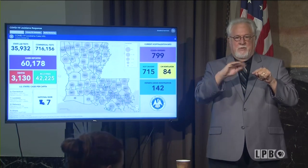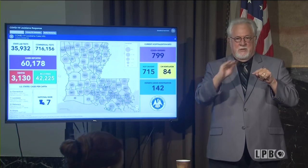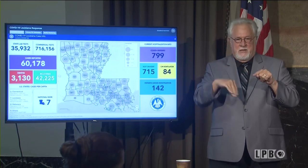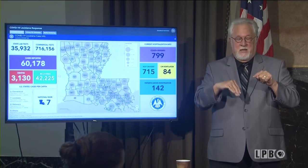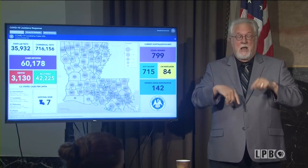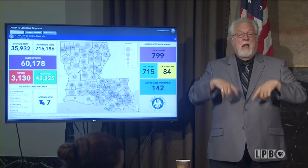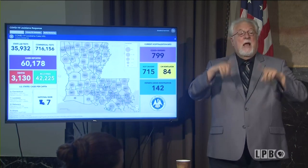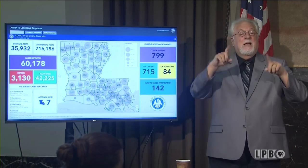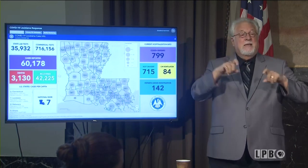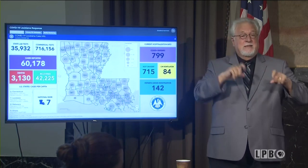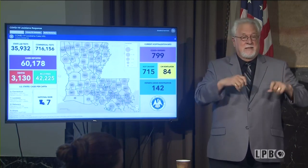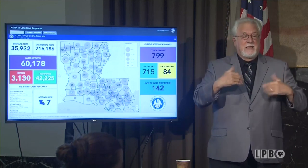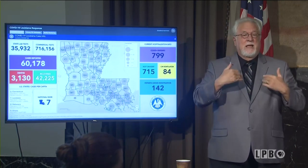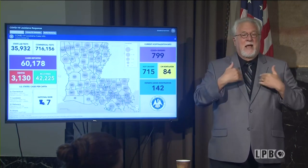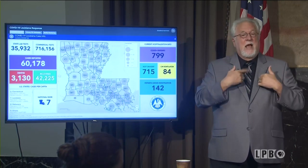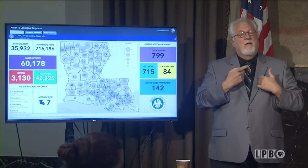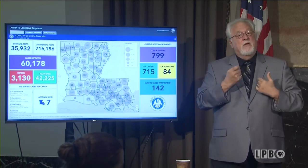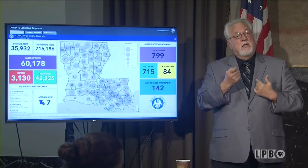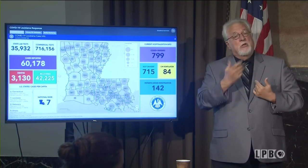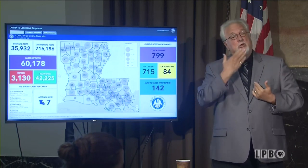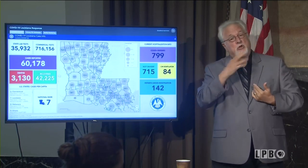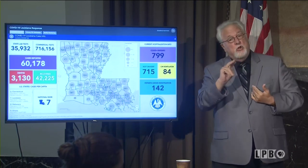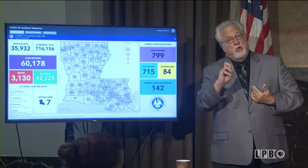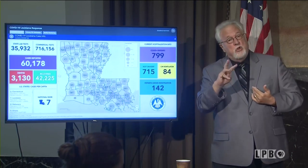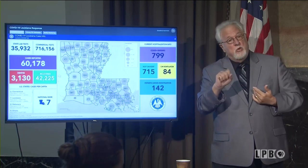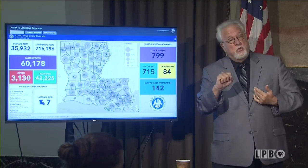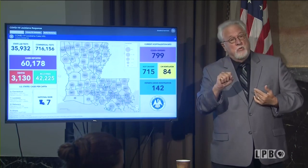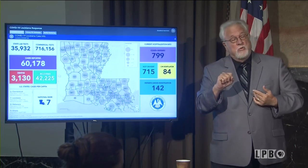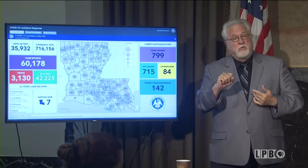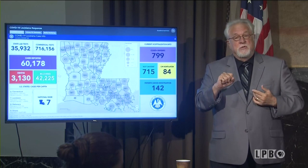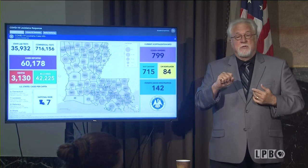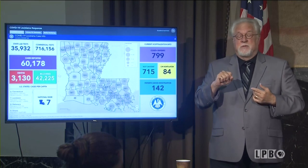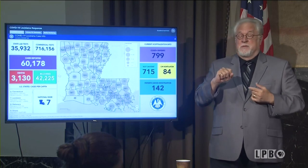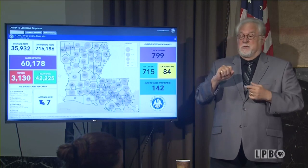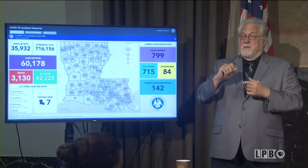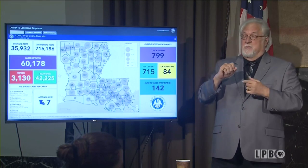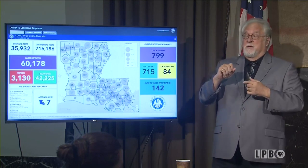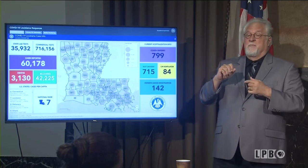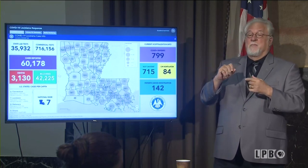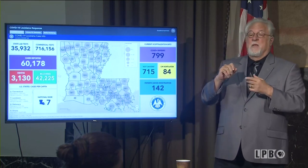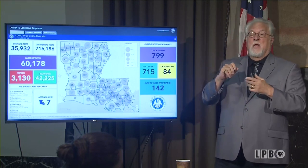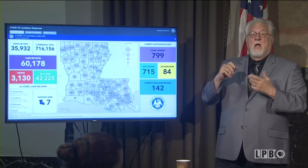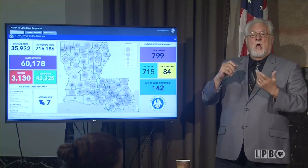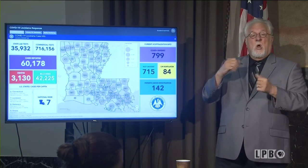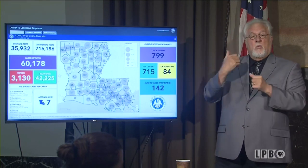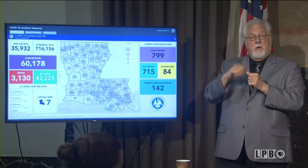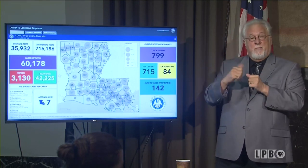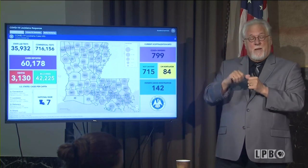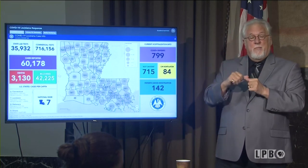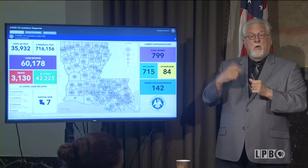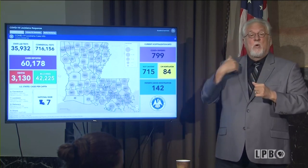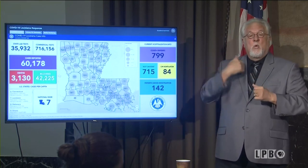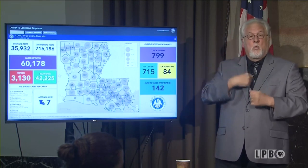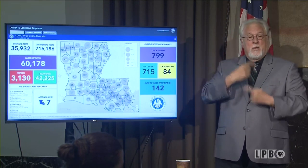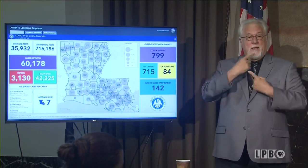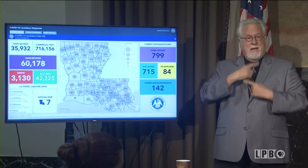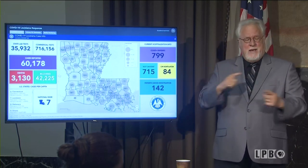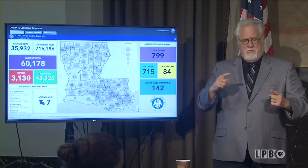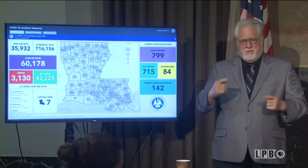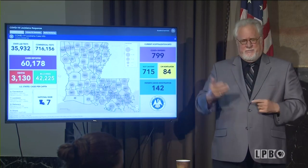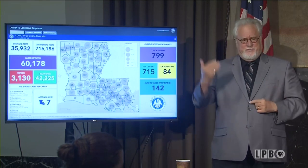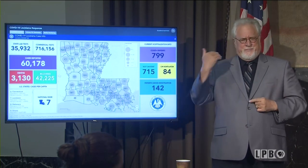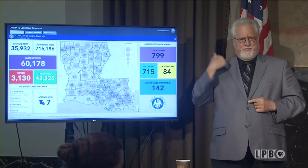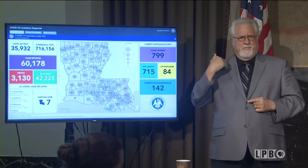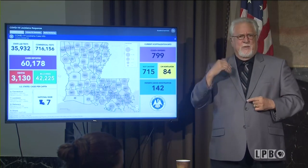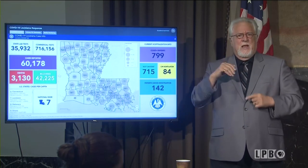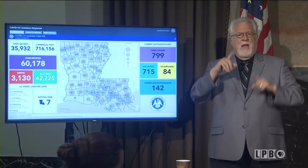testing, there is a bit of good news in light of the overall effort. You may remember that we announced some time back